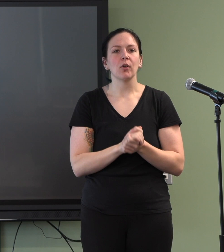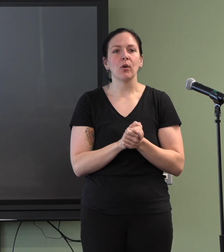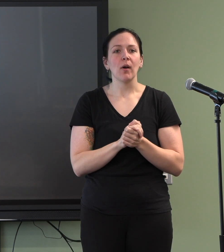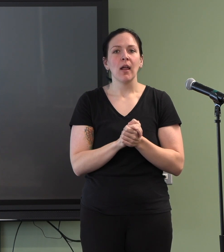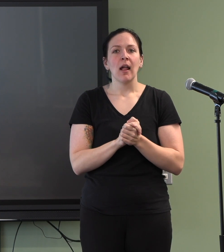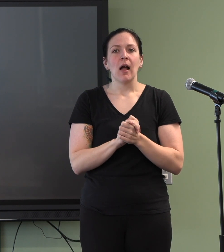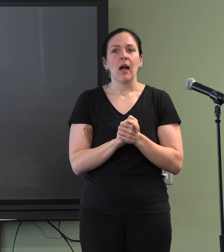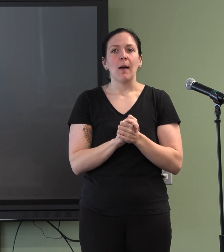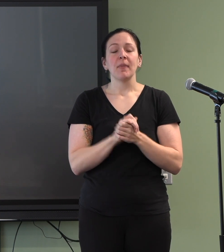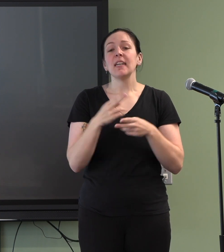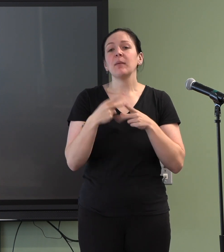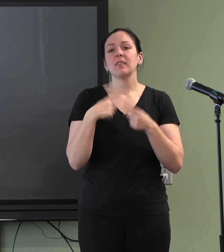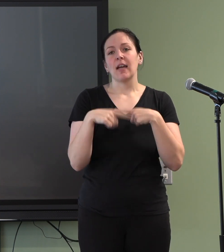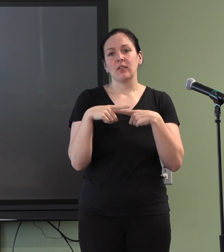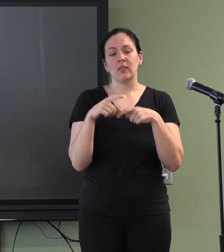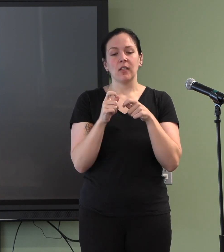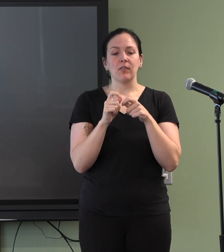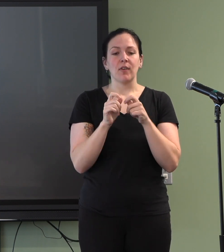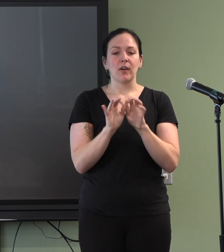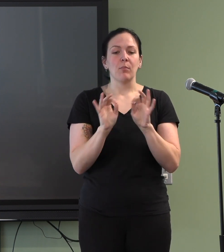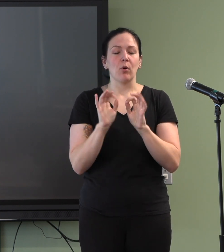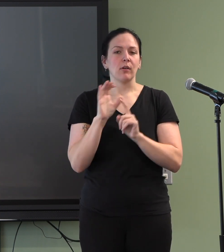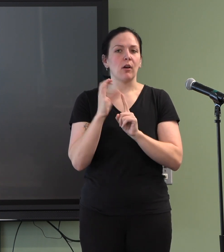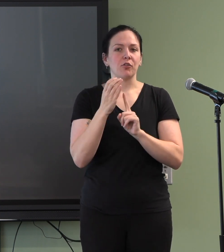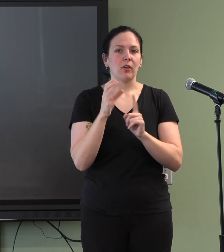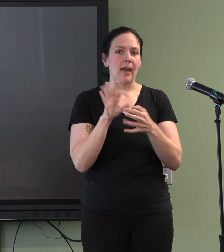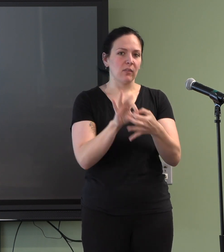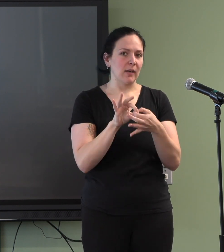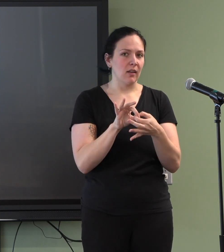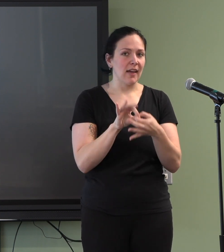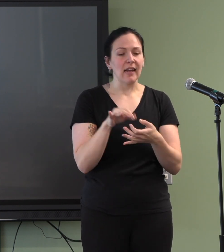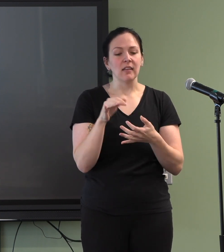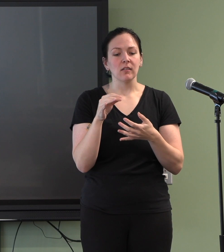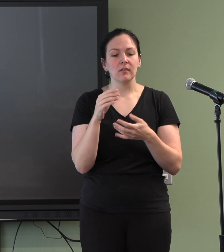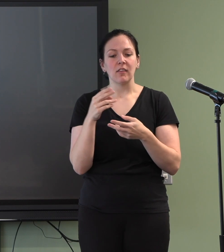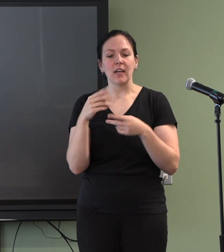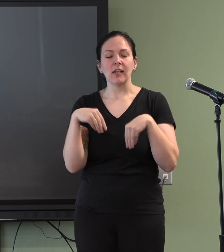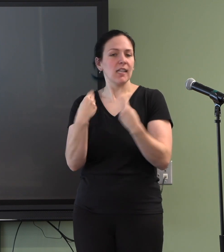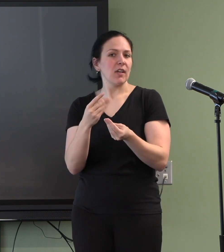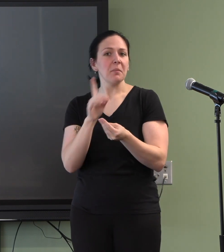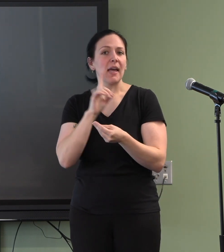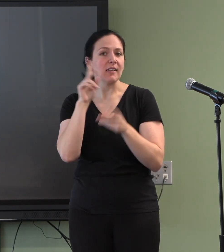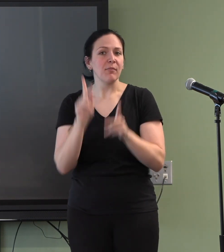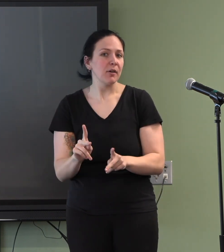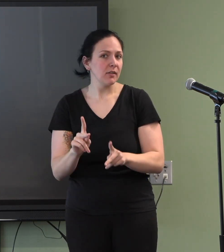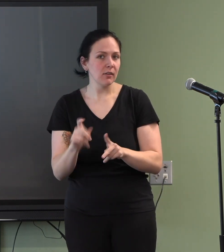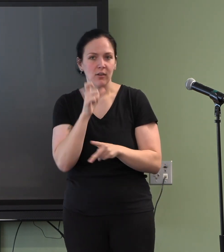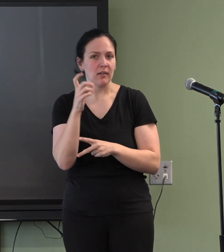So the name signs, the very important cultural aspect to that is they are given by a deaf person. They're not